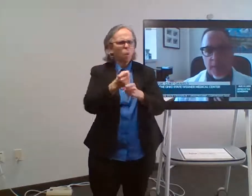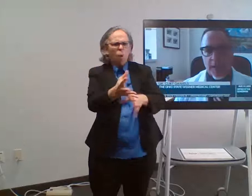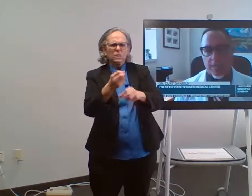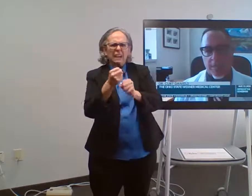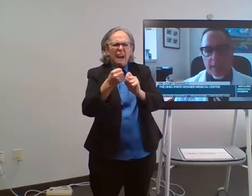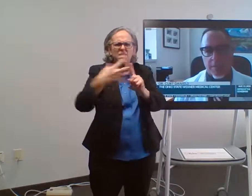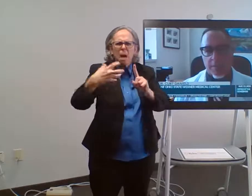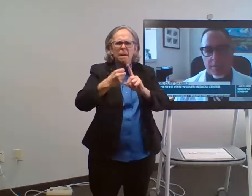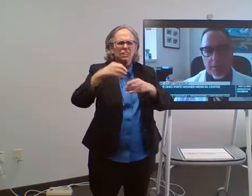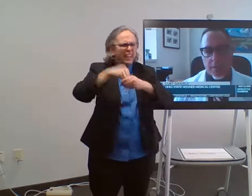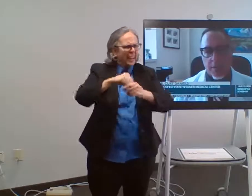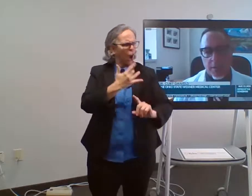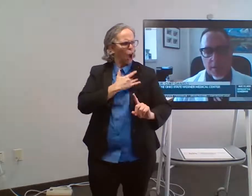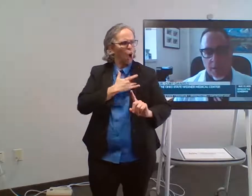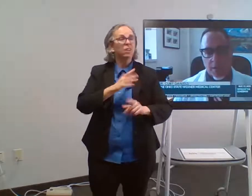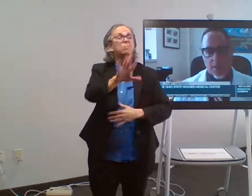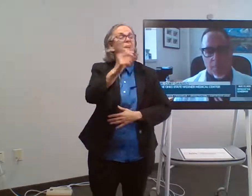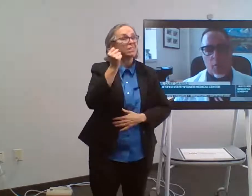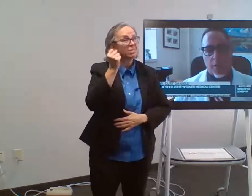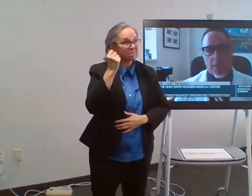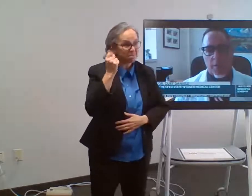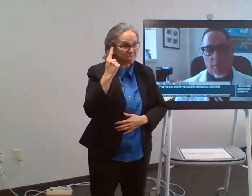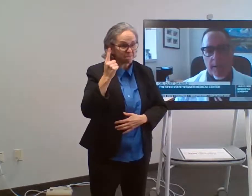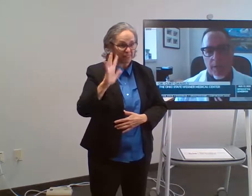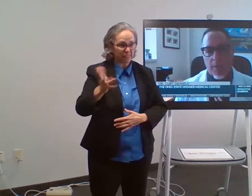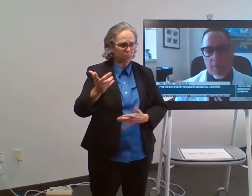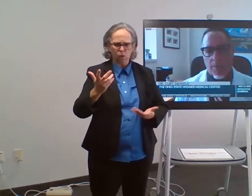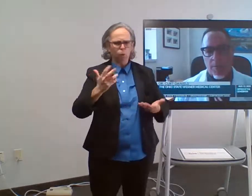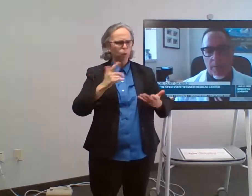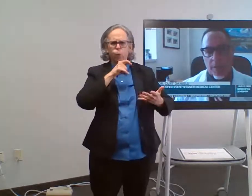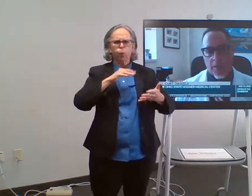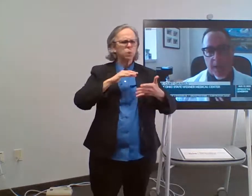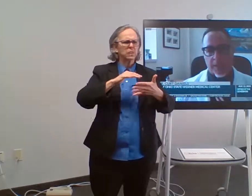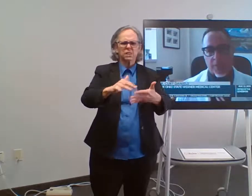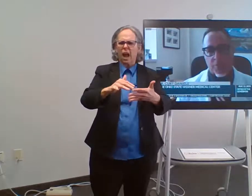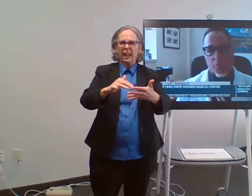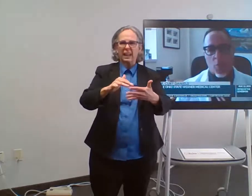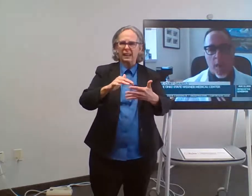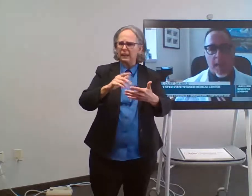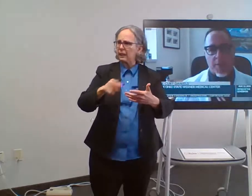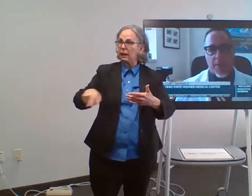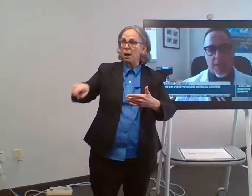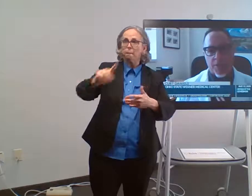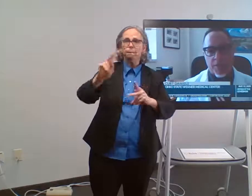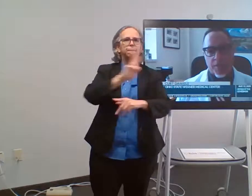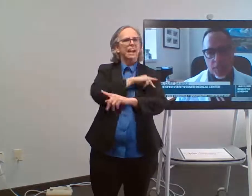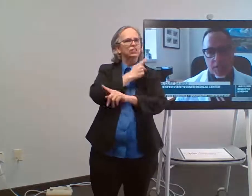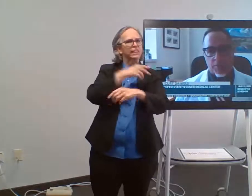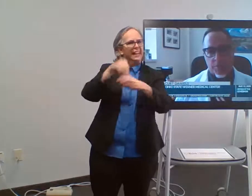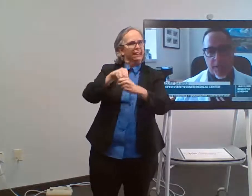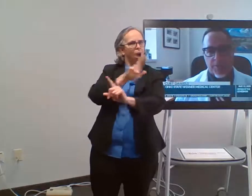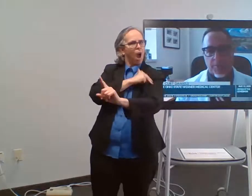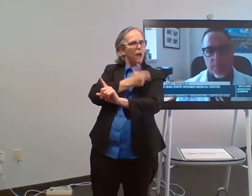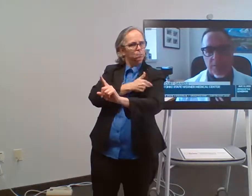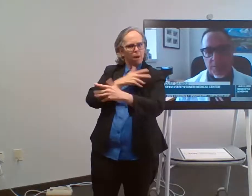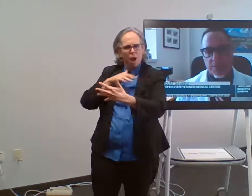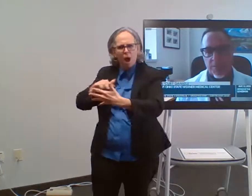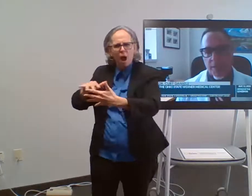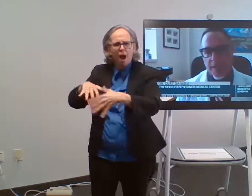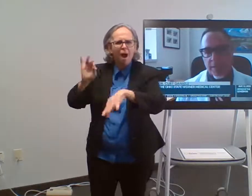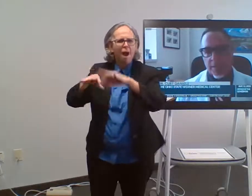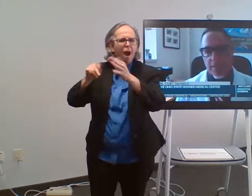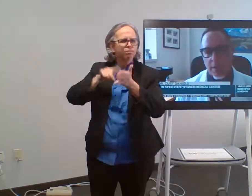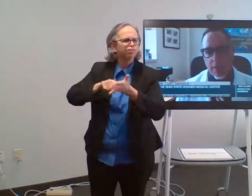in hospitalized patients. It's also important to know about myocarditis. There's a wide range of a clinical spectrum of the